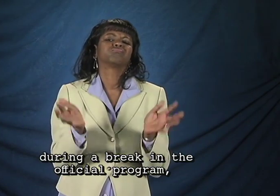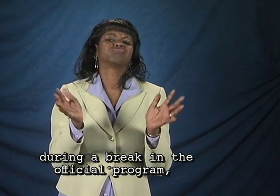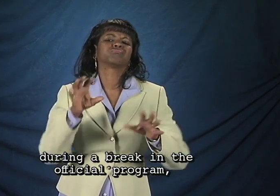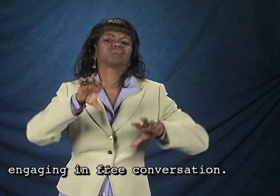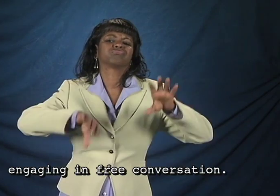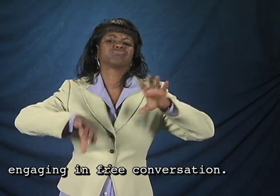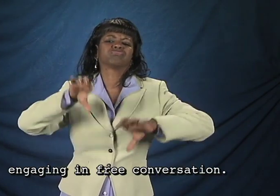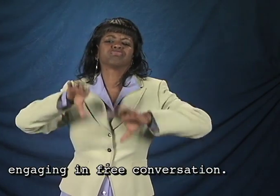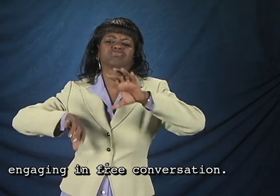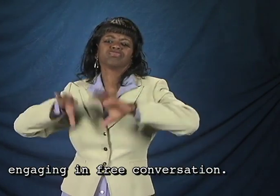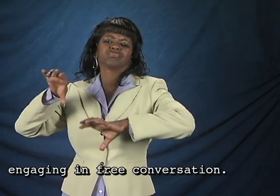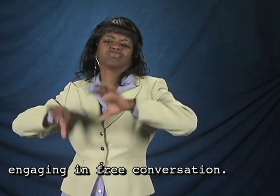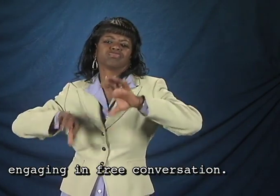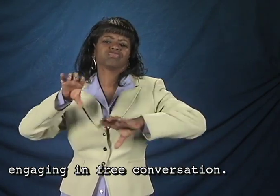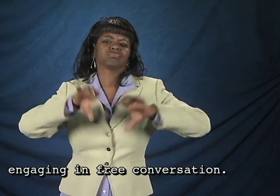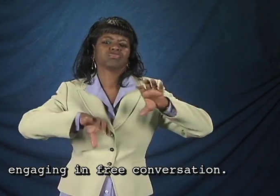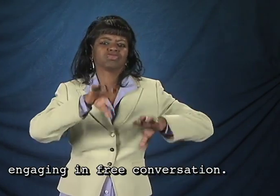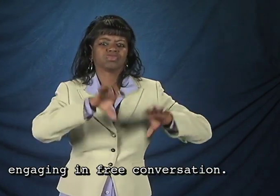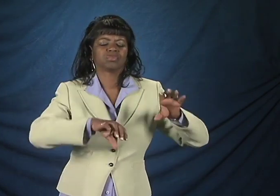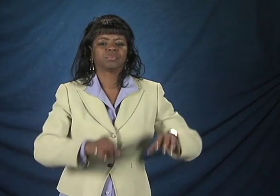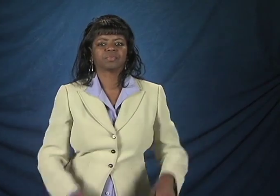program, engaging in free conversation.